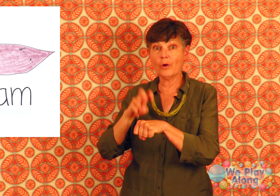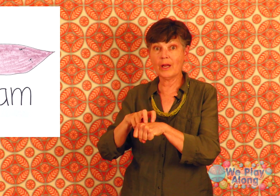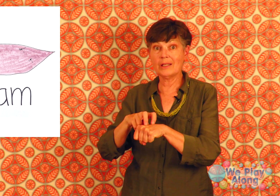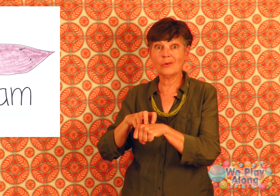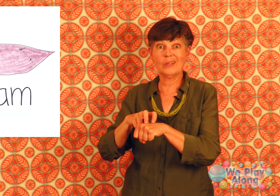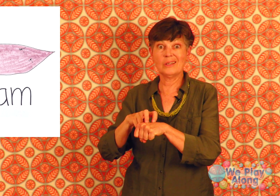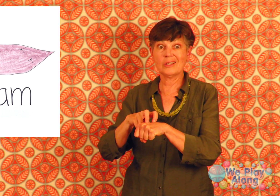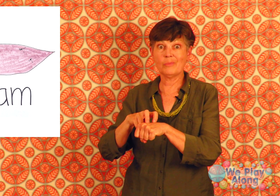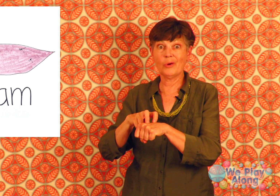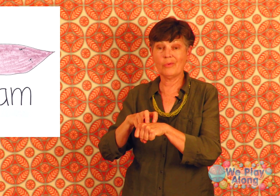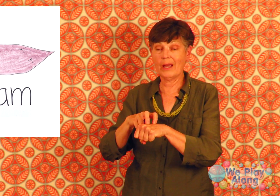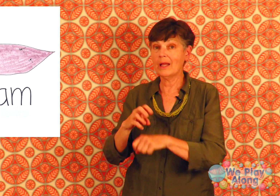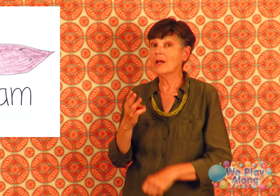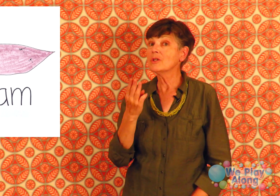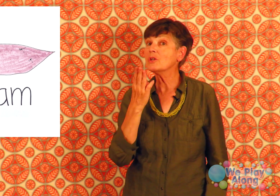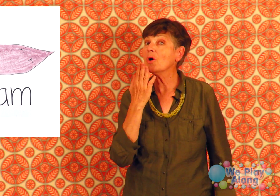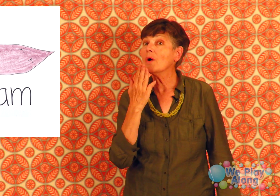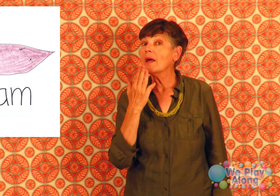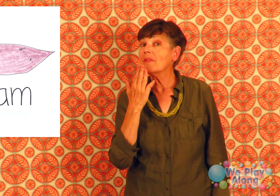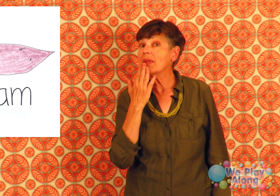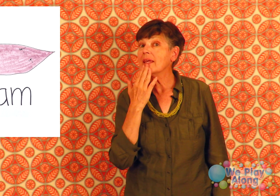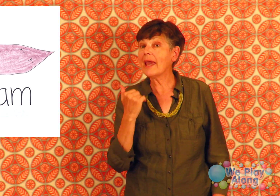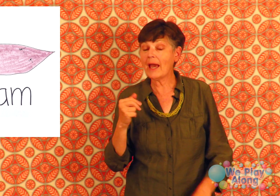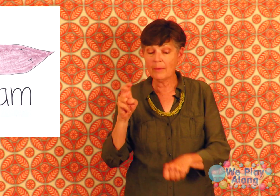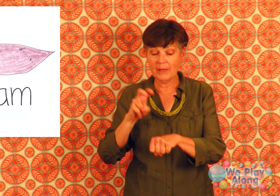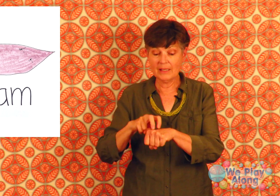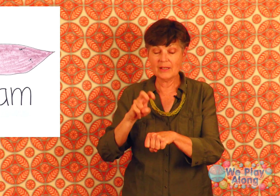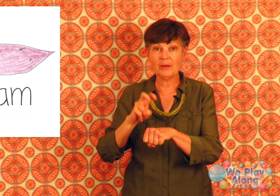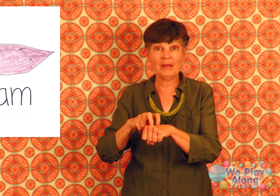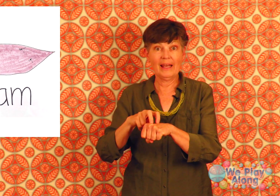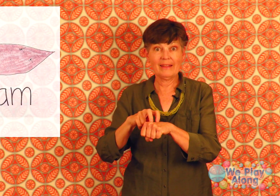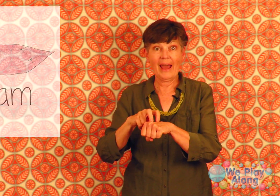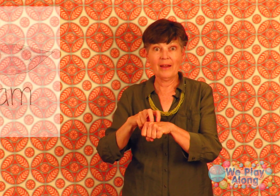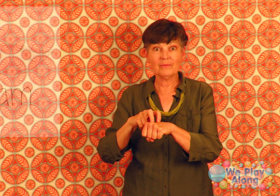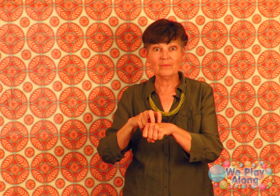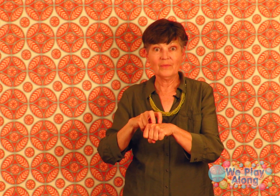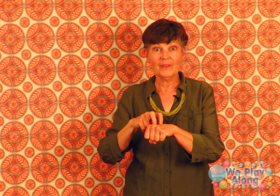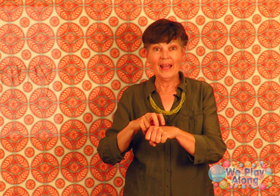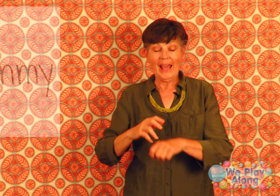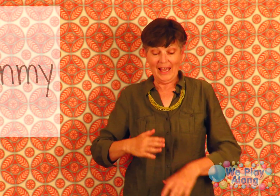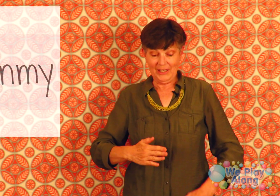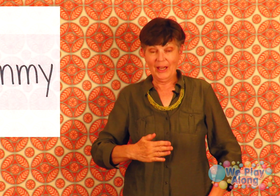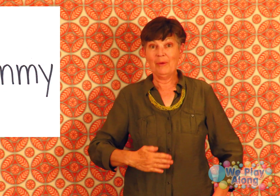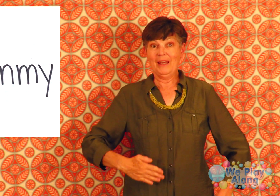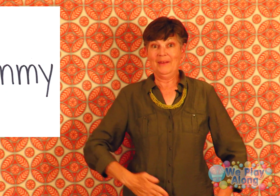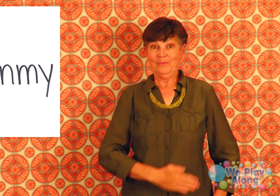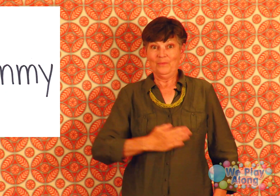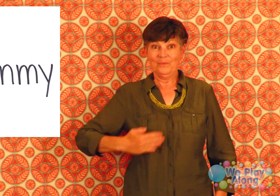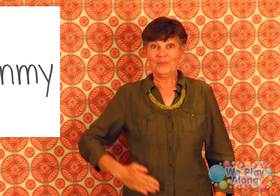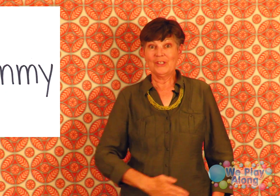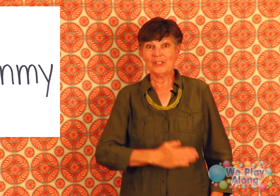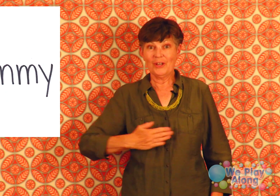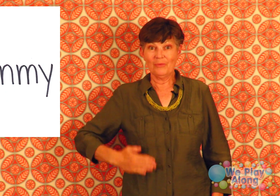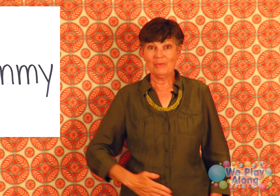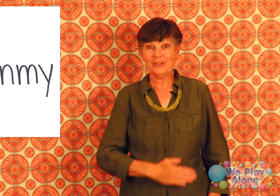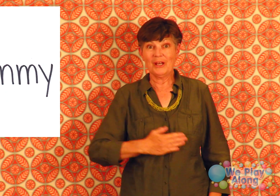fork in it so it doesn't explode, right? So the yam is going to be like that. And yummy, you're just going to rub your